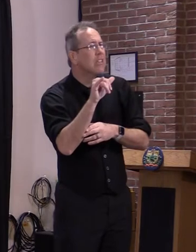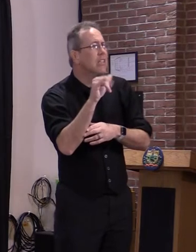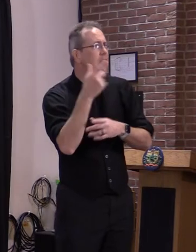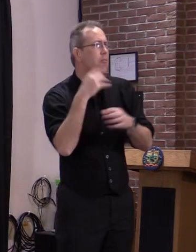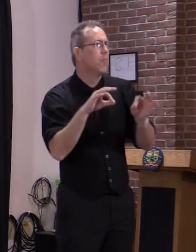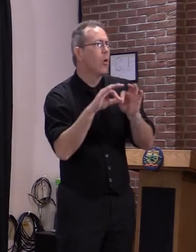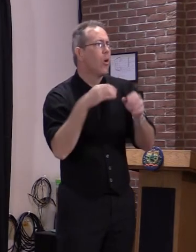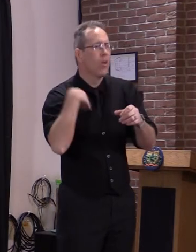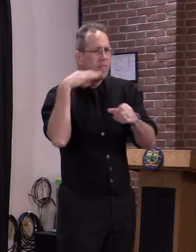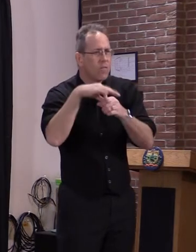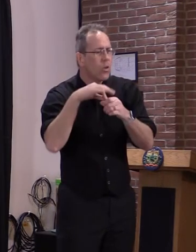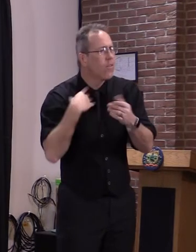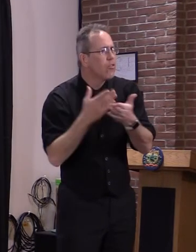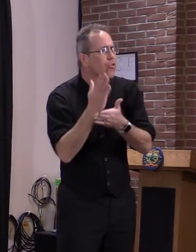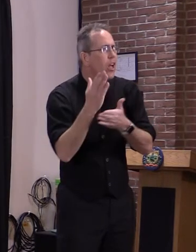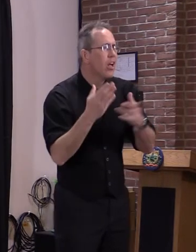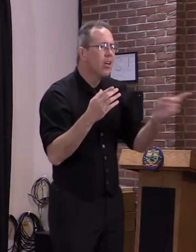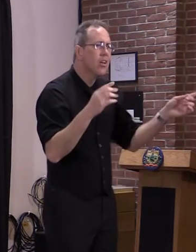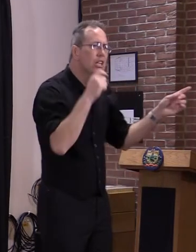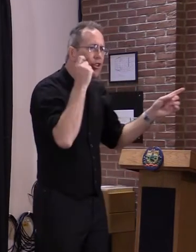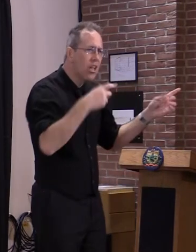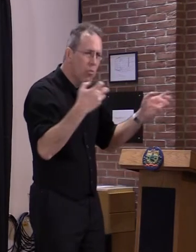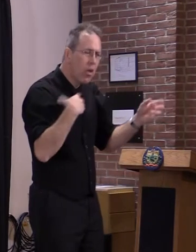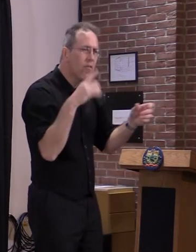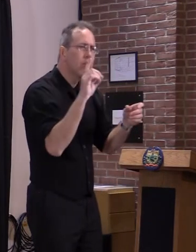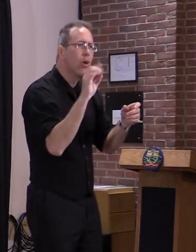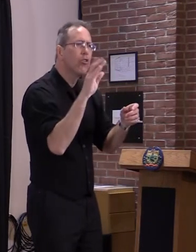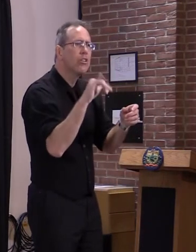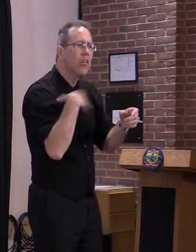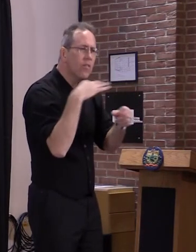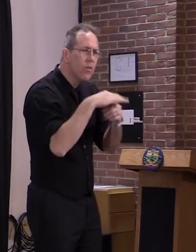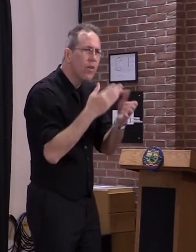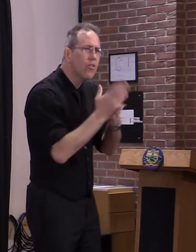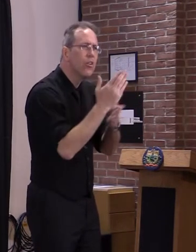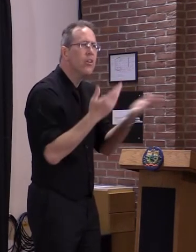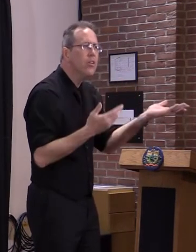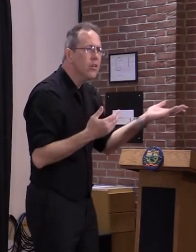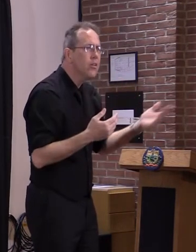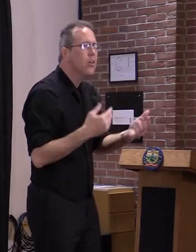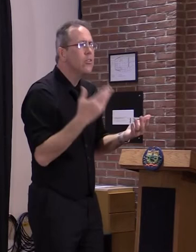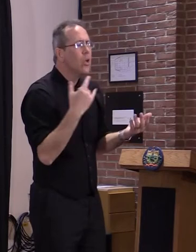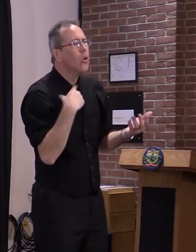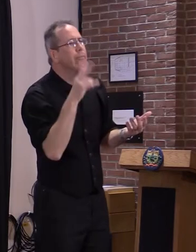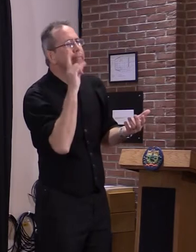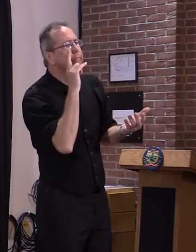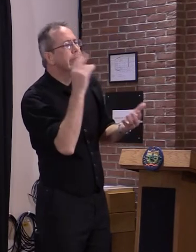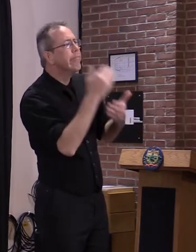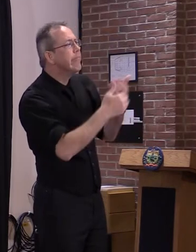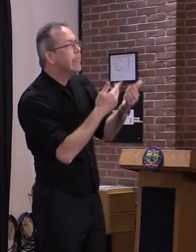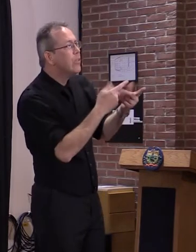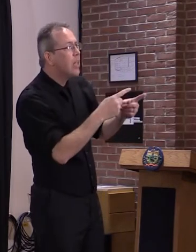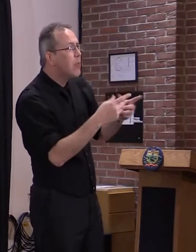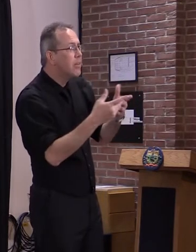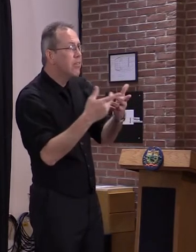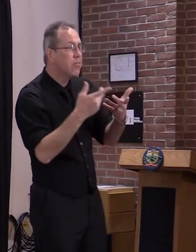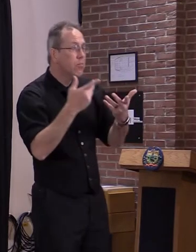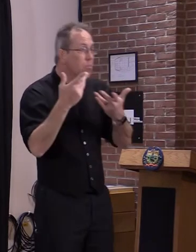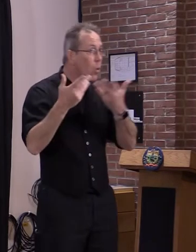anything. We'll see what the federal government does. But again, I think they might be able to take some measures as